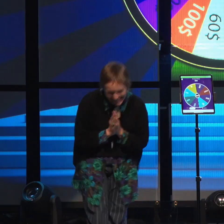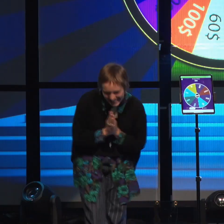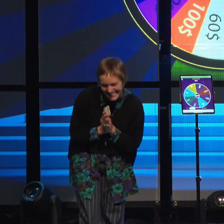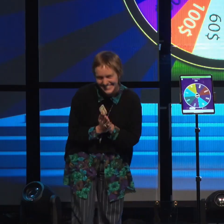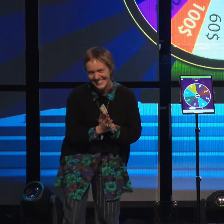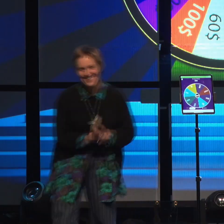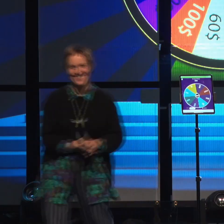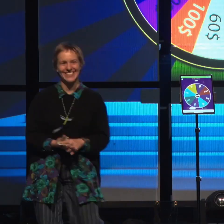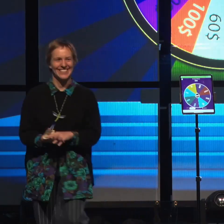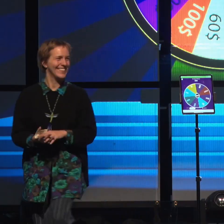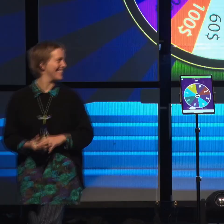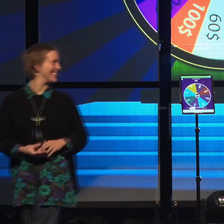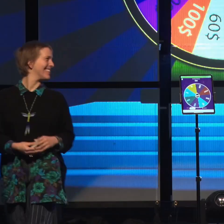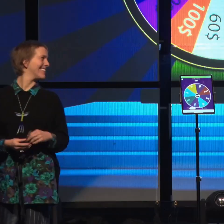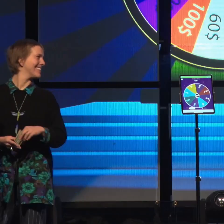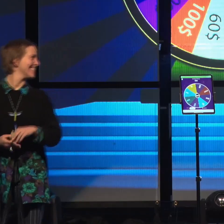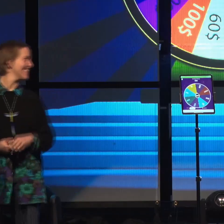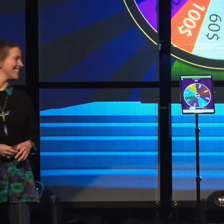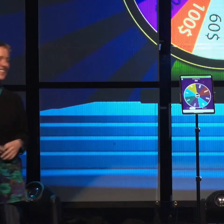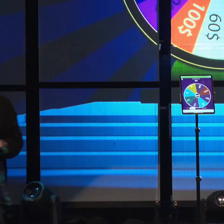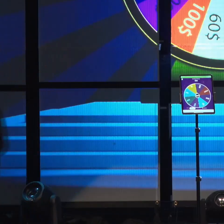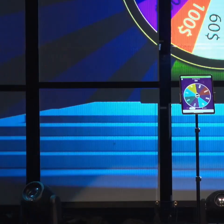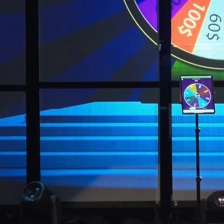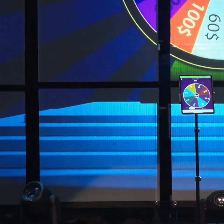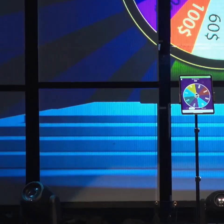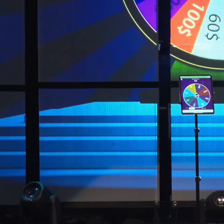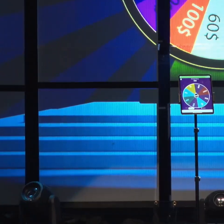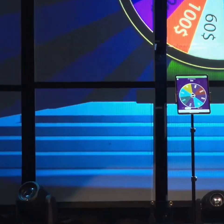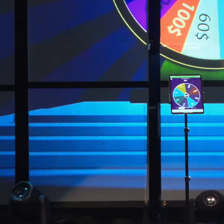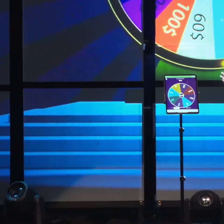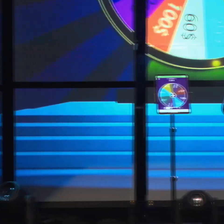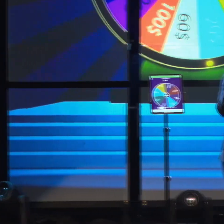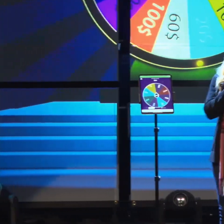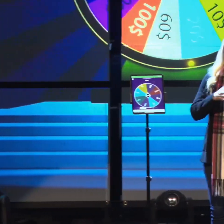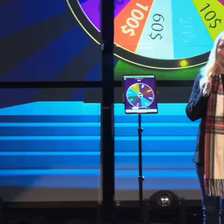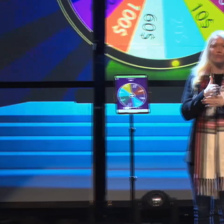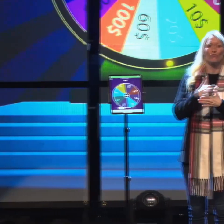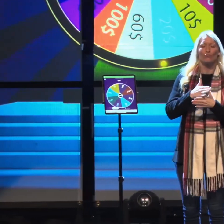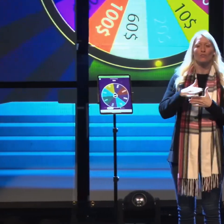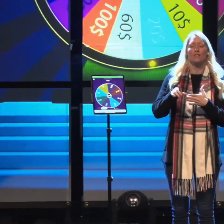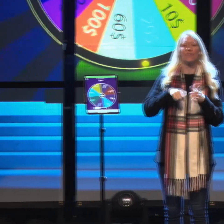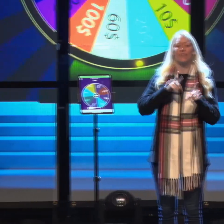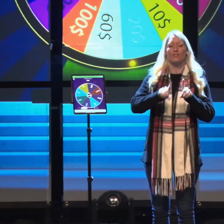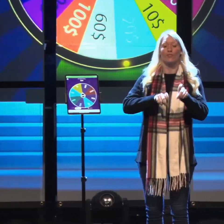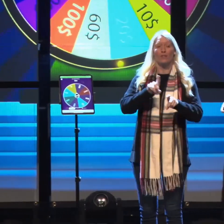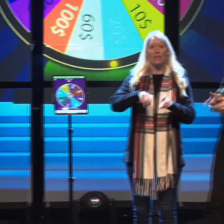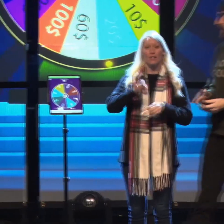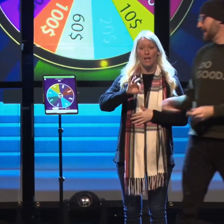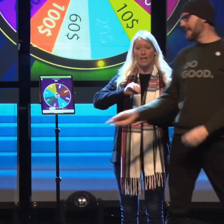hand. Bethany, you're absolutely correct. Give her a big hand. That roughly, the survey told us,